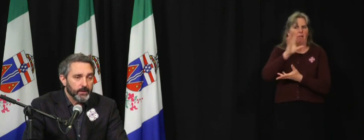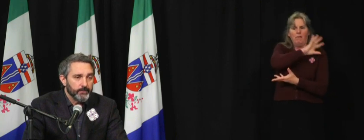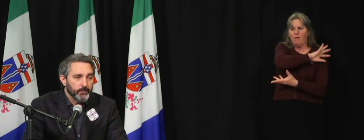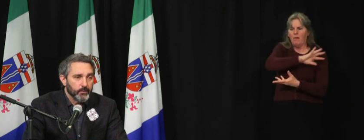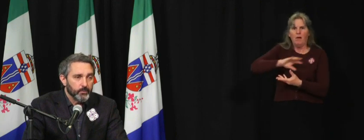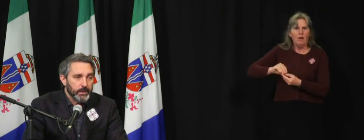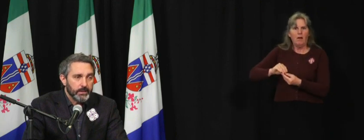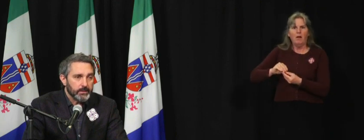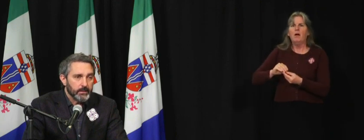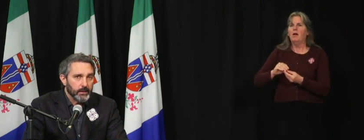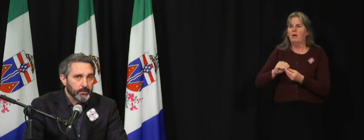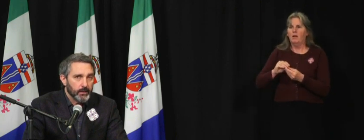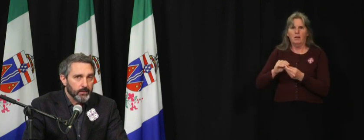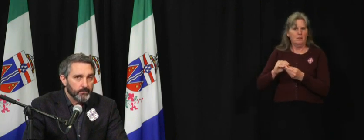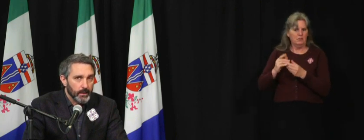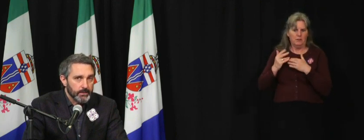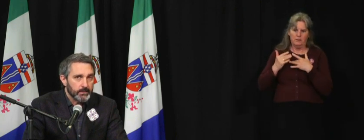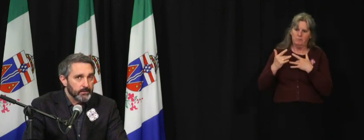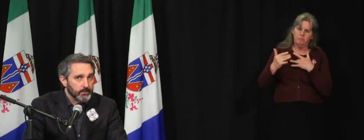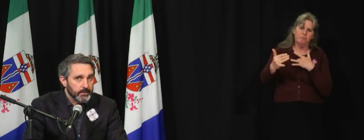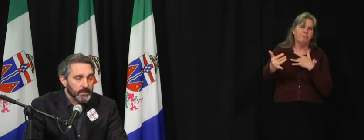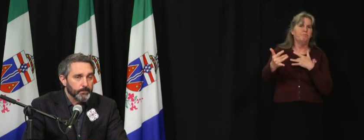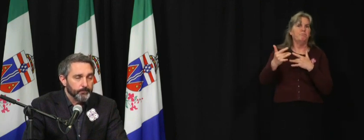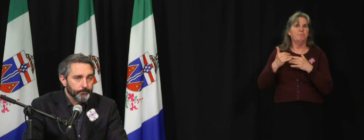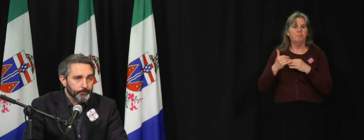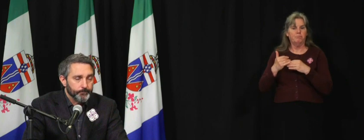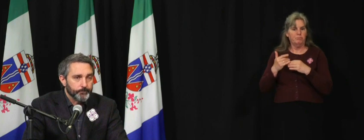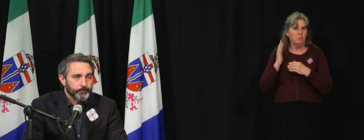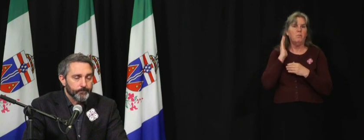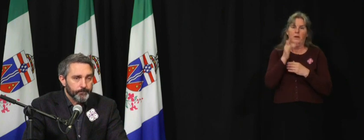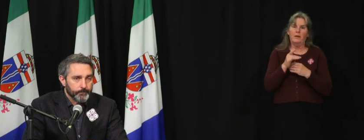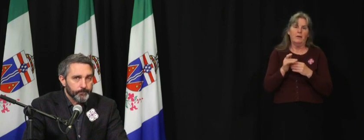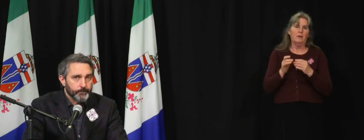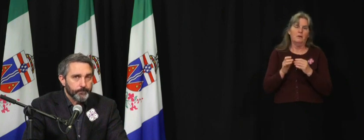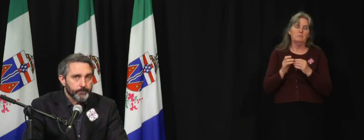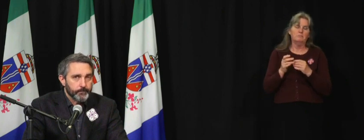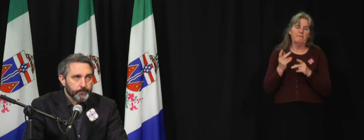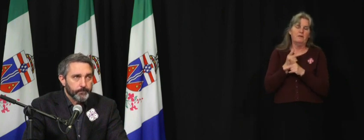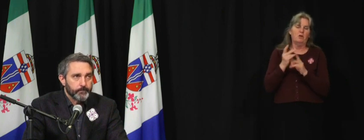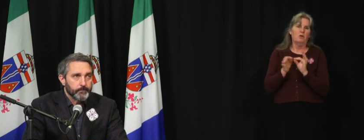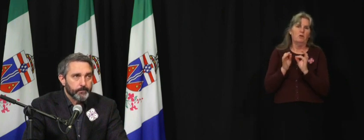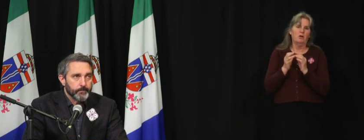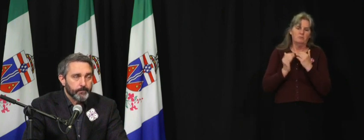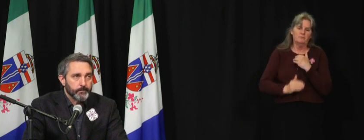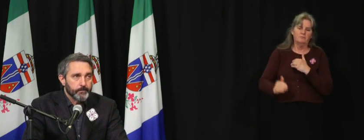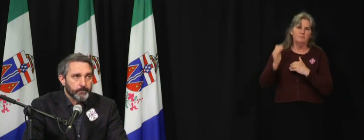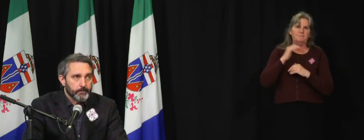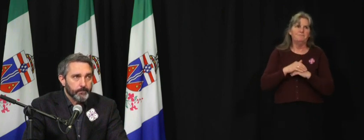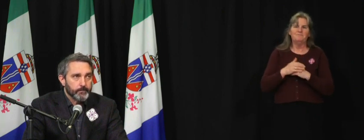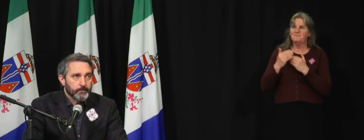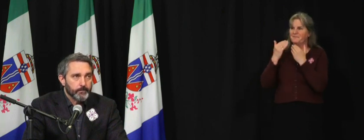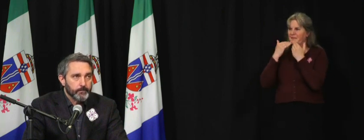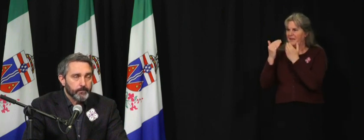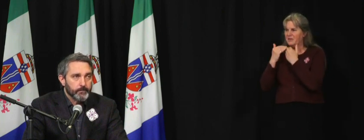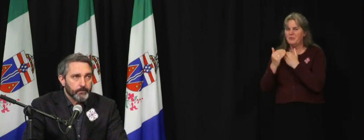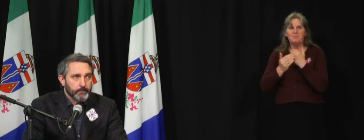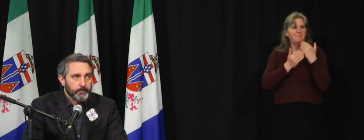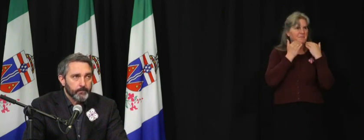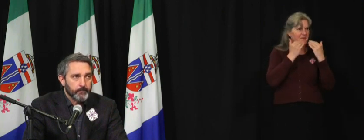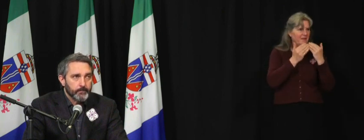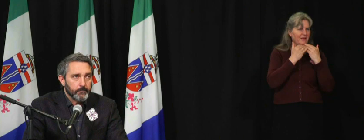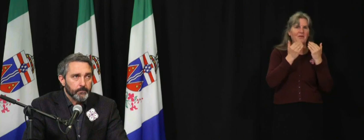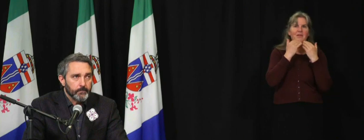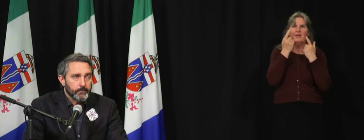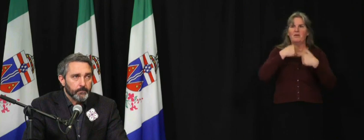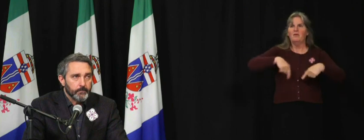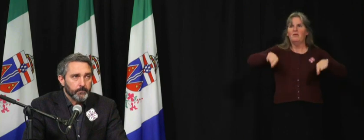of for weeks and months and years to come. Thank you. Thank you, Premier Silver. Thank you, Dr. Hanley. Thank